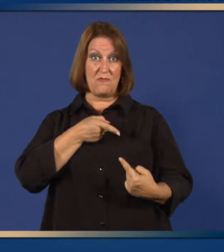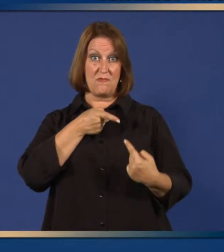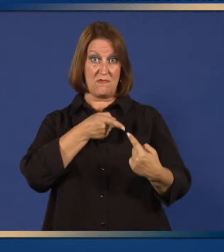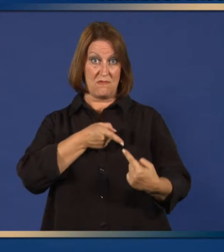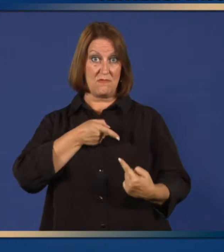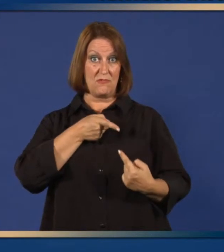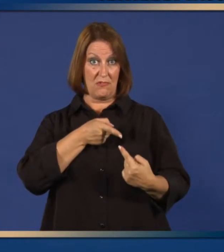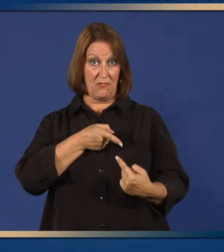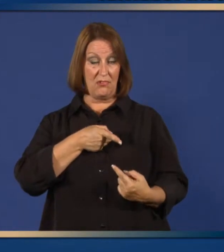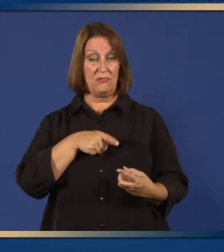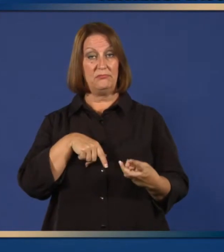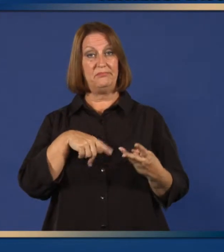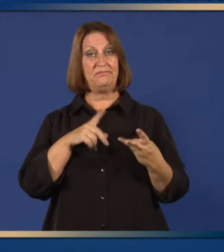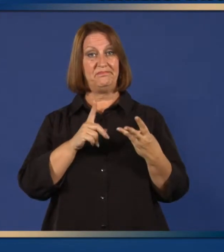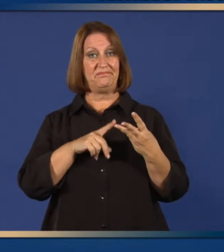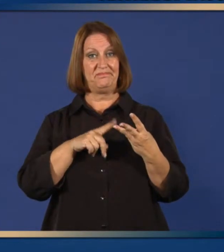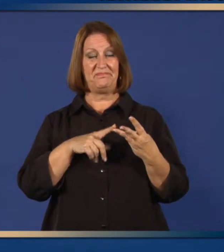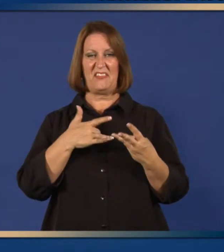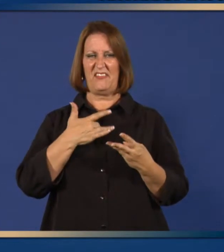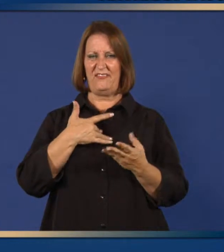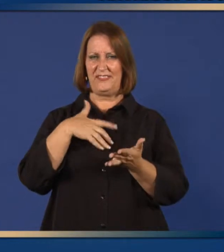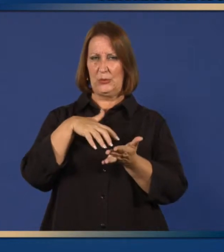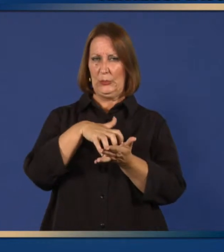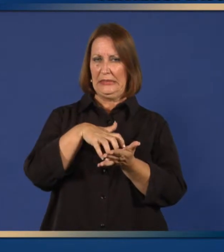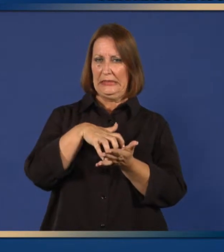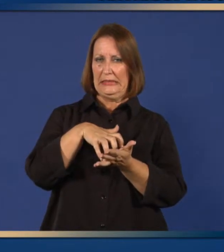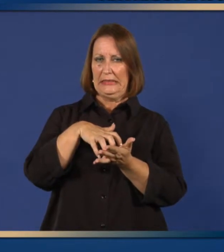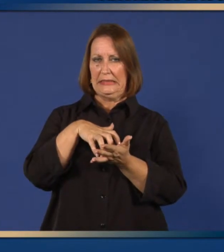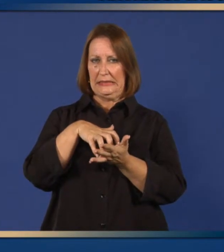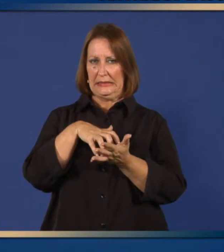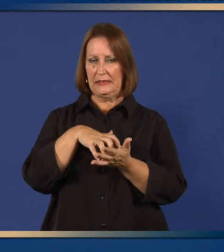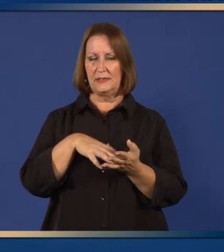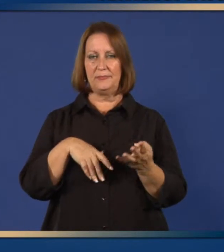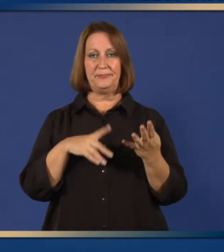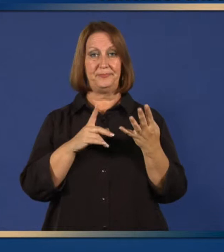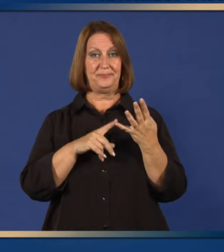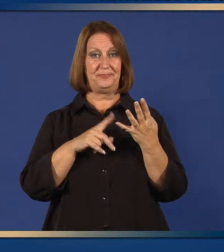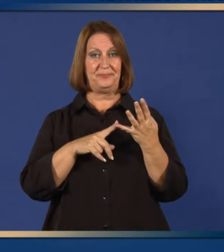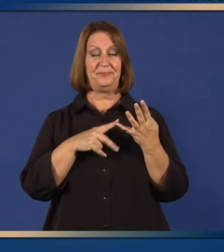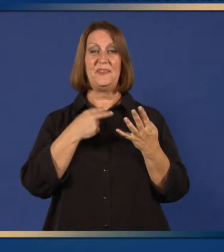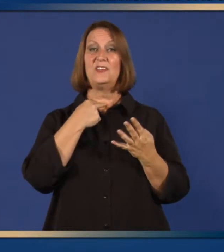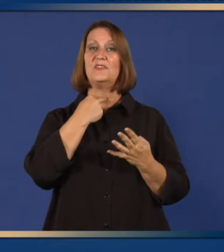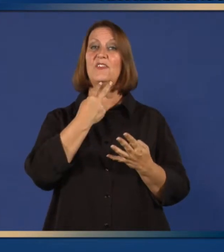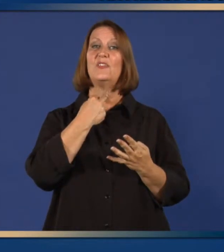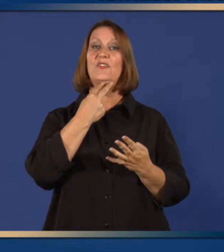weakness, hoarseness or wheezing,